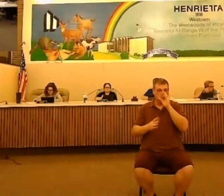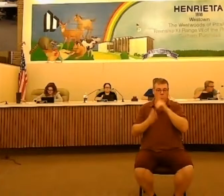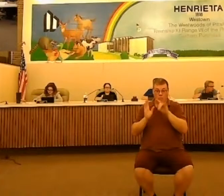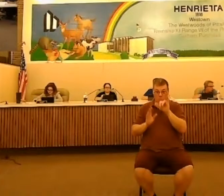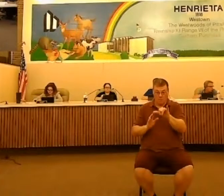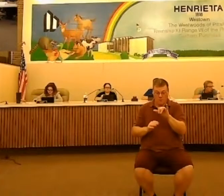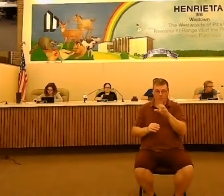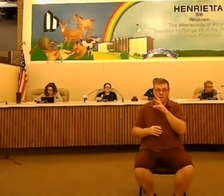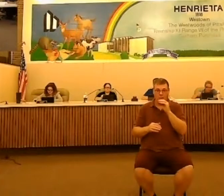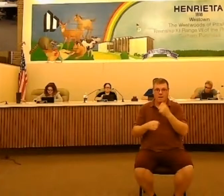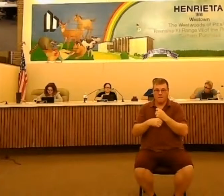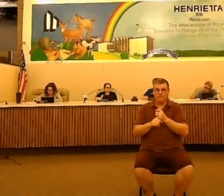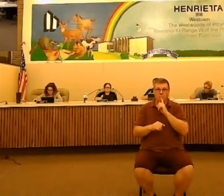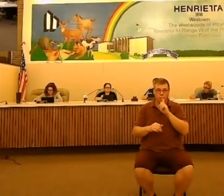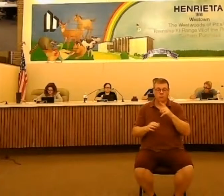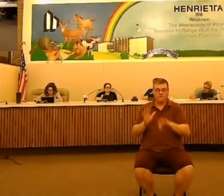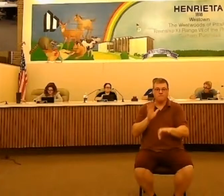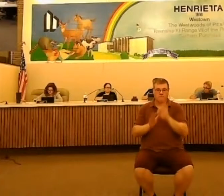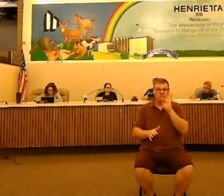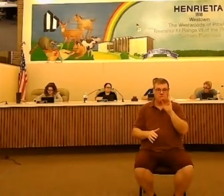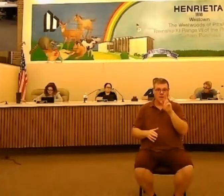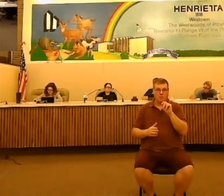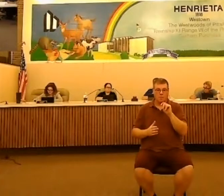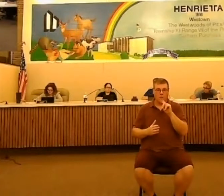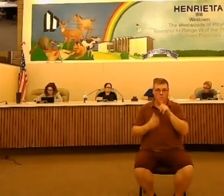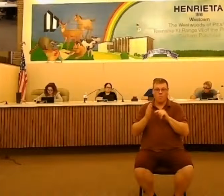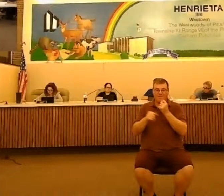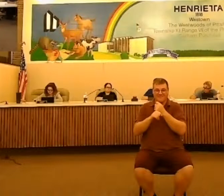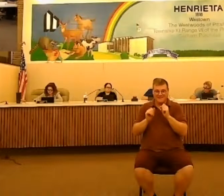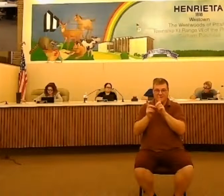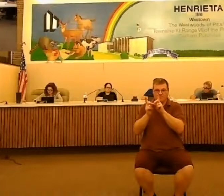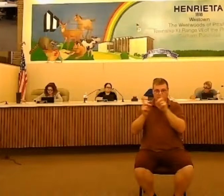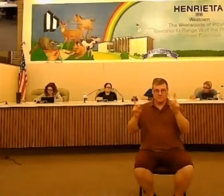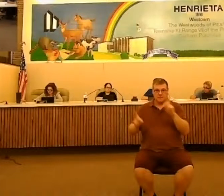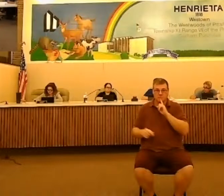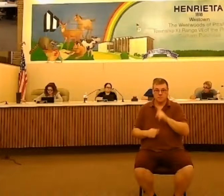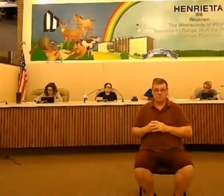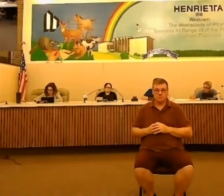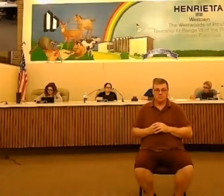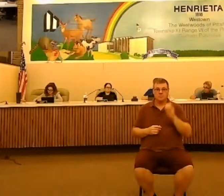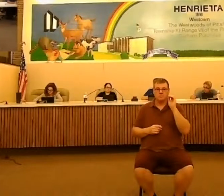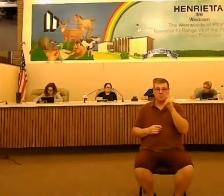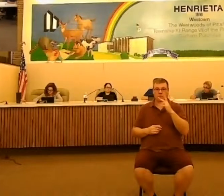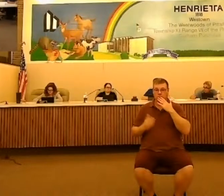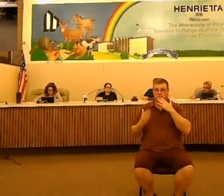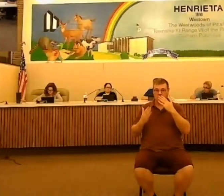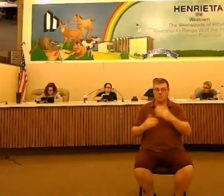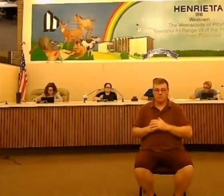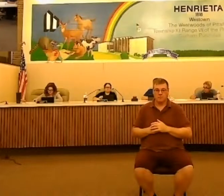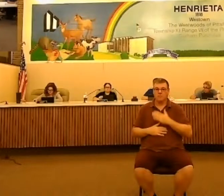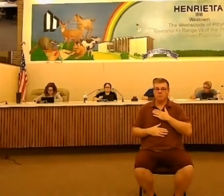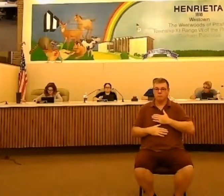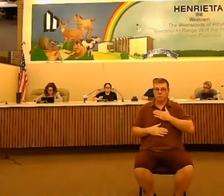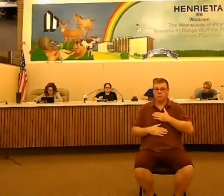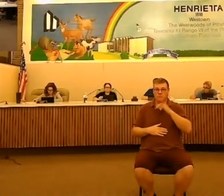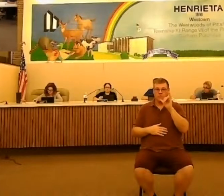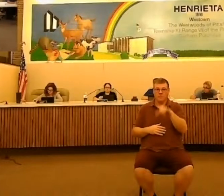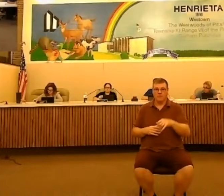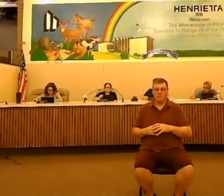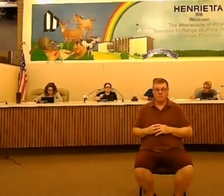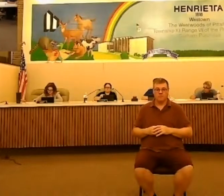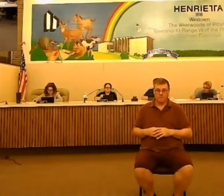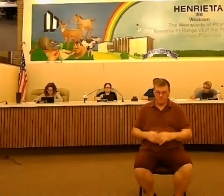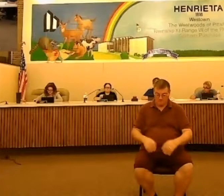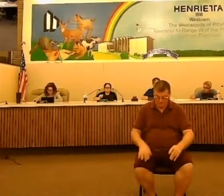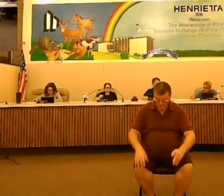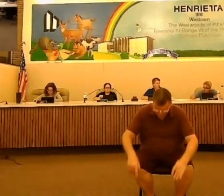and make sure we find out what that safe distance is. okay, So thank that- you. I very much appreciate that. Thank you. Okay,